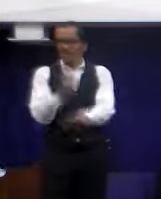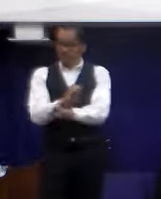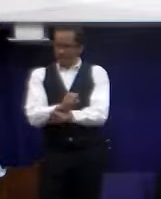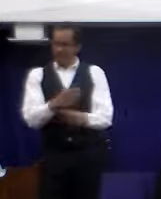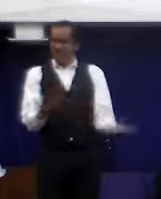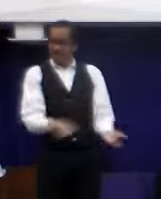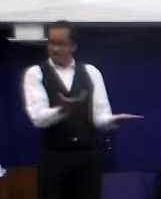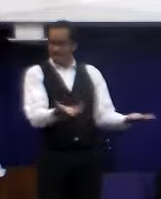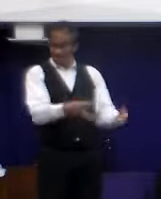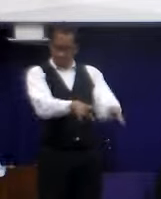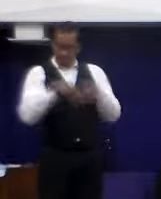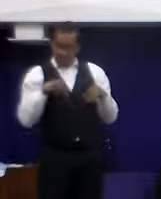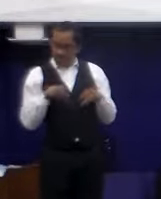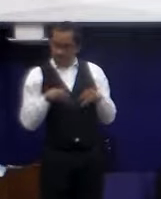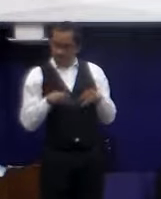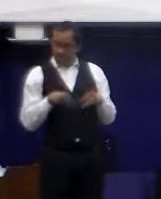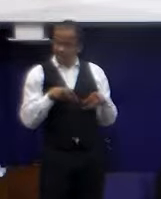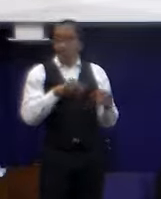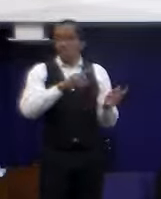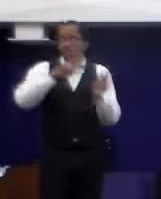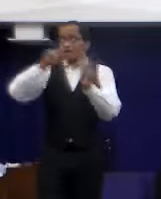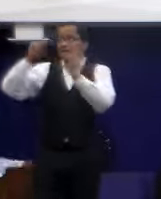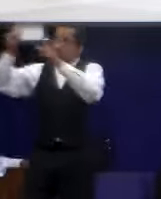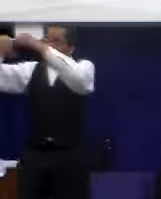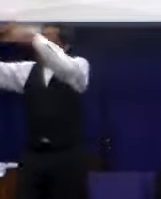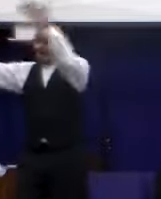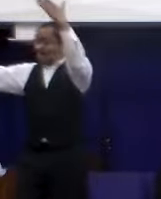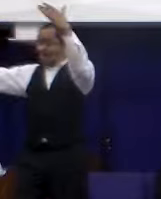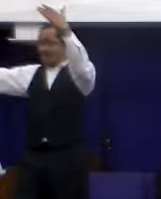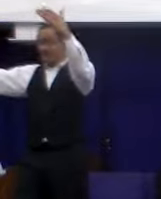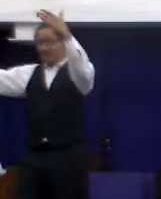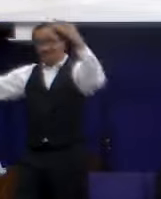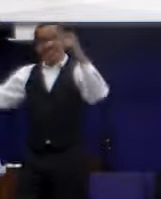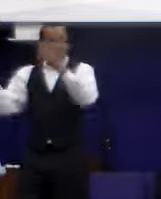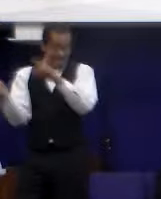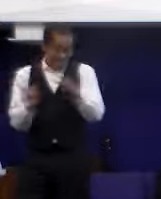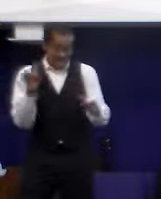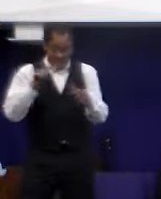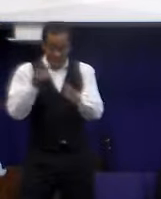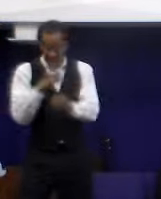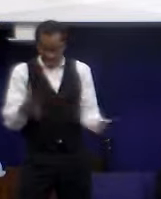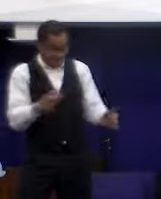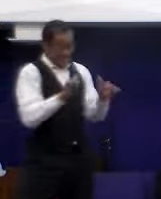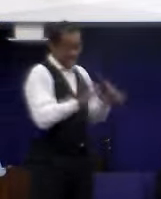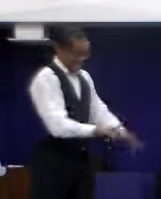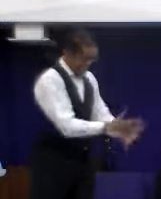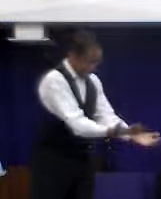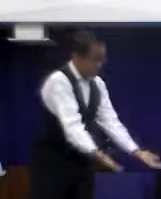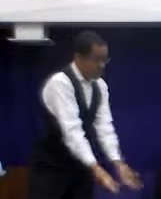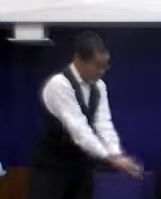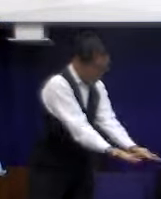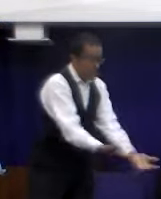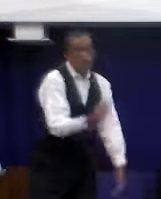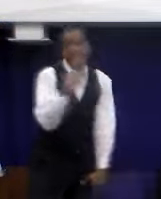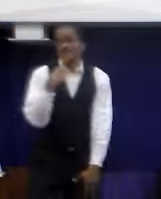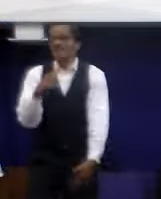to get it. You don't need when you get to hell. Hallelujah. You need it right here. Hallelujah. I come today that Jesus